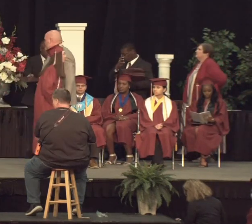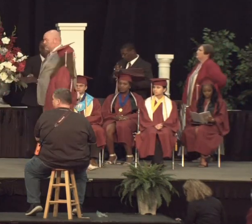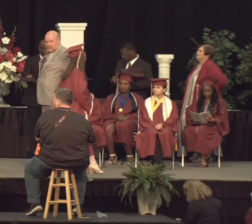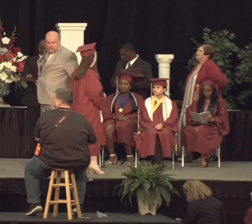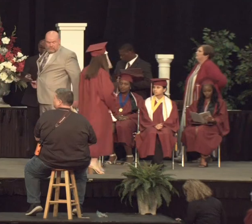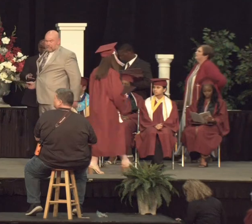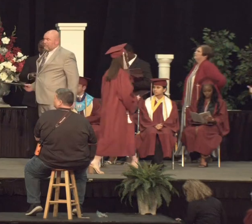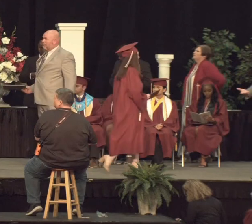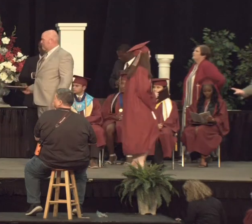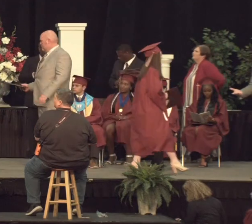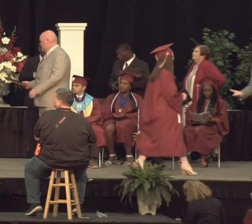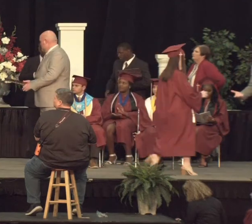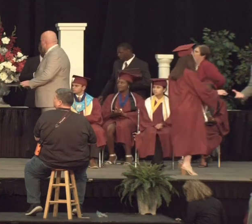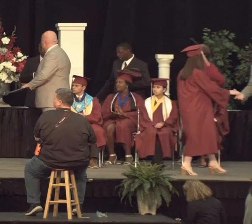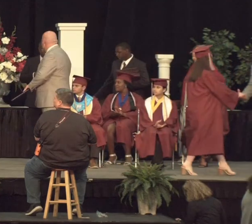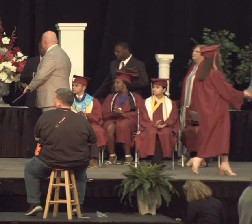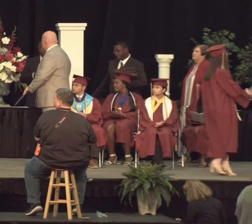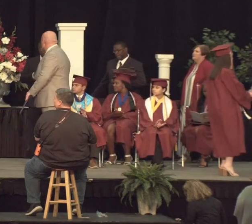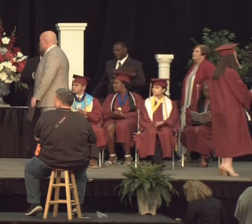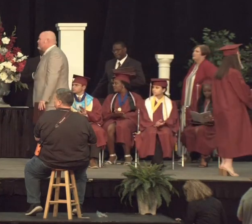Joshua Lejeune cum laude.